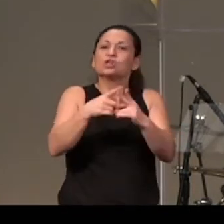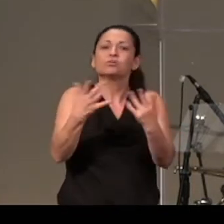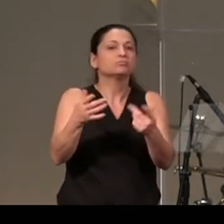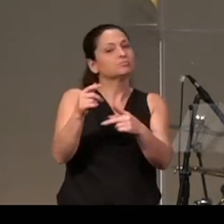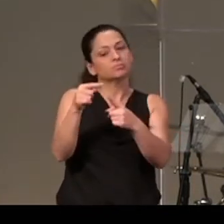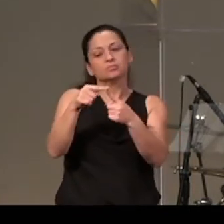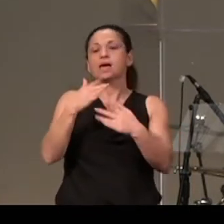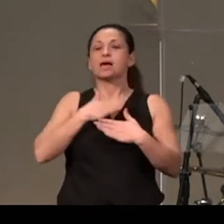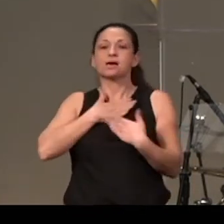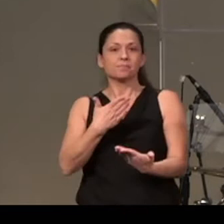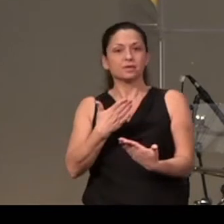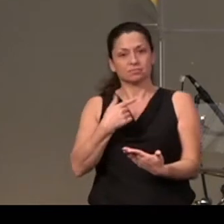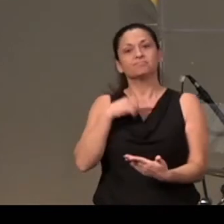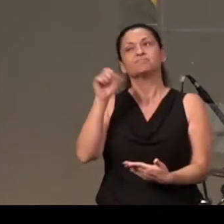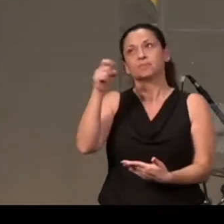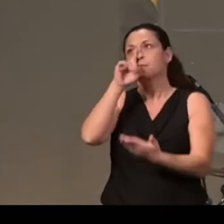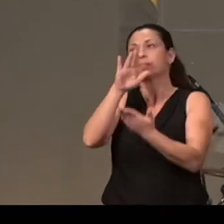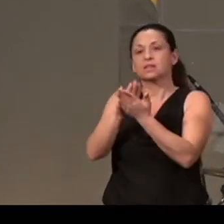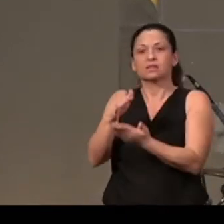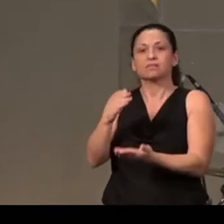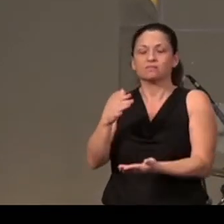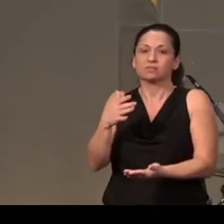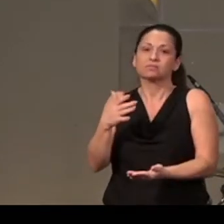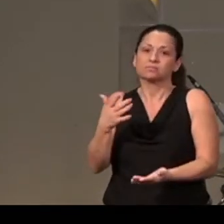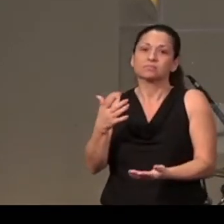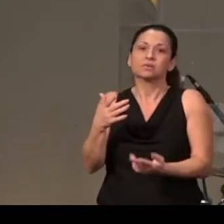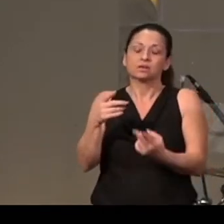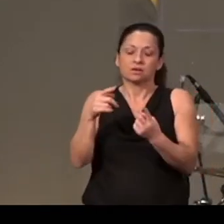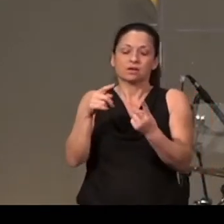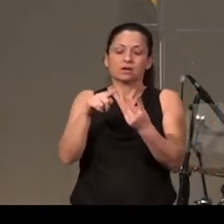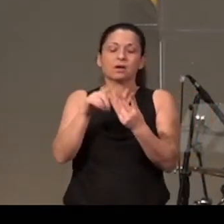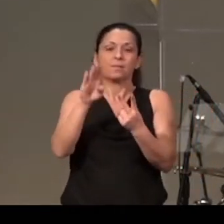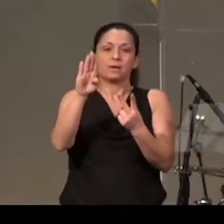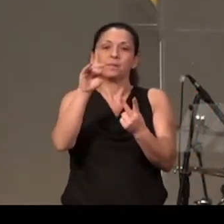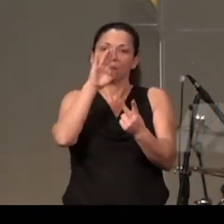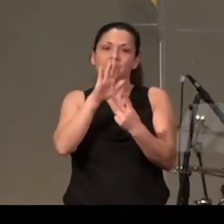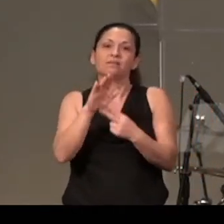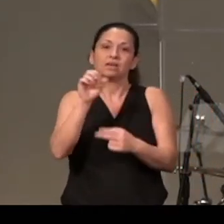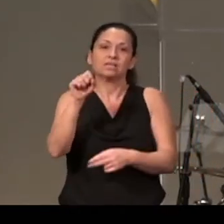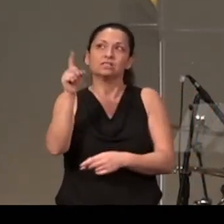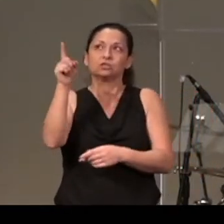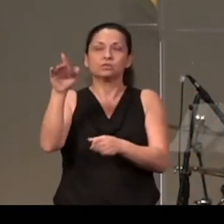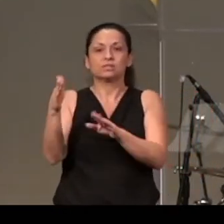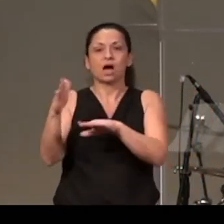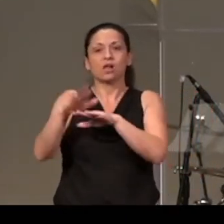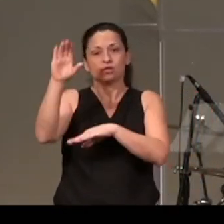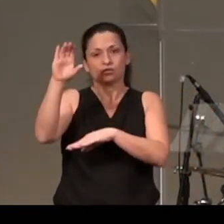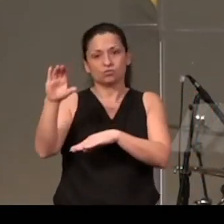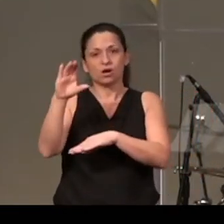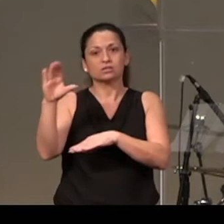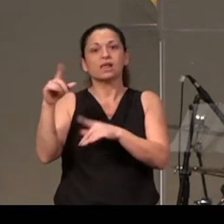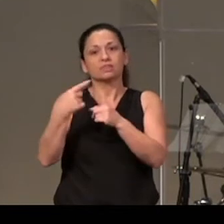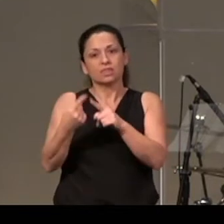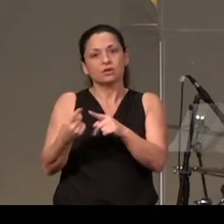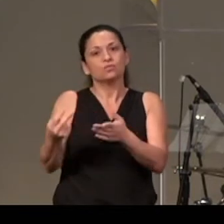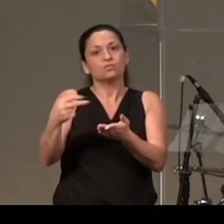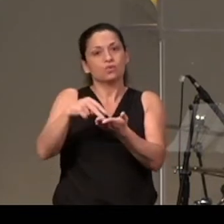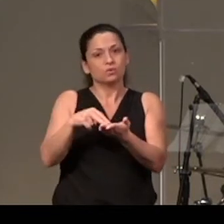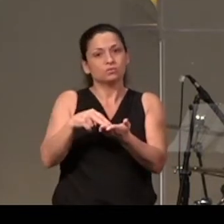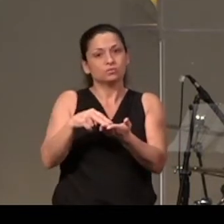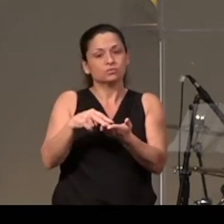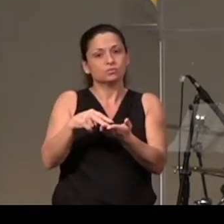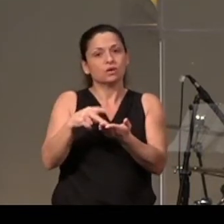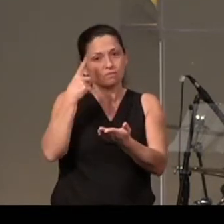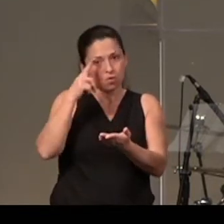believe. Jesus, I believe you died on the cross for my sins and rose. Do you? And then we commit. Jesus, I want you to be